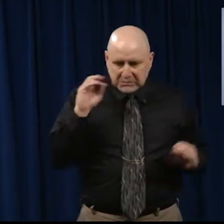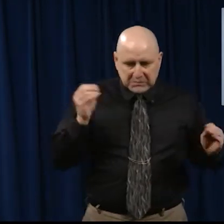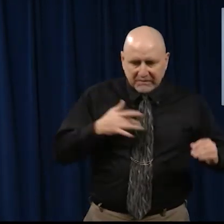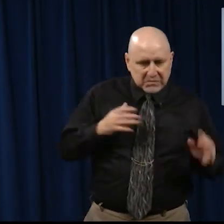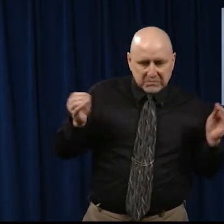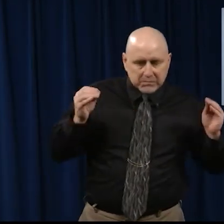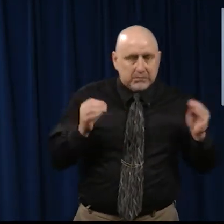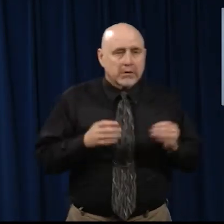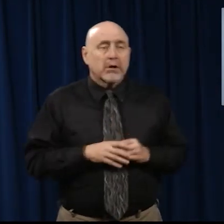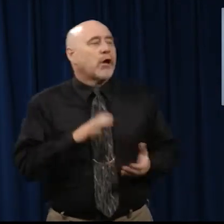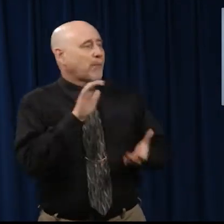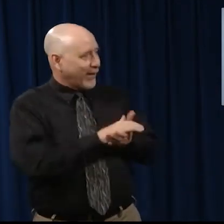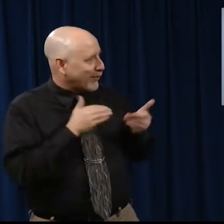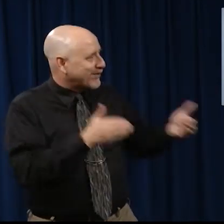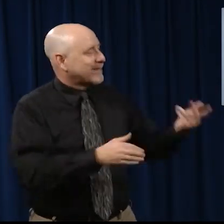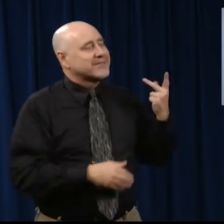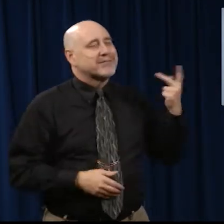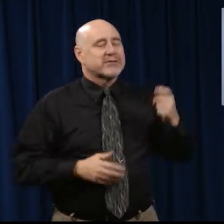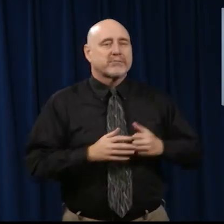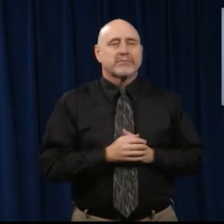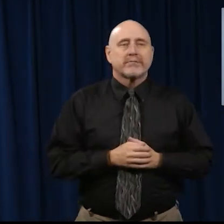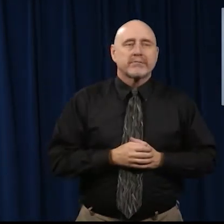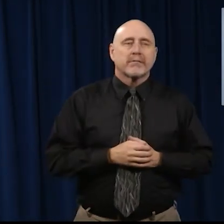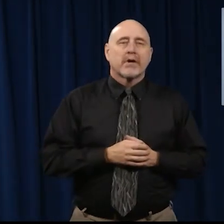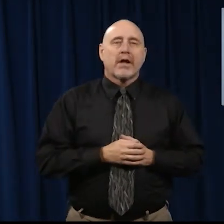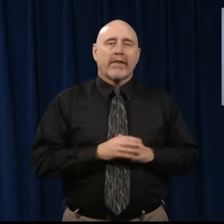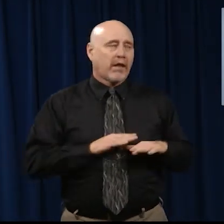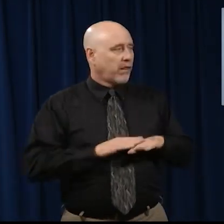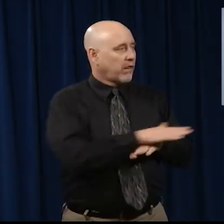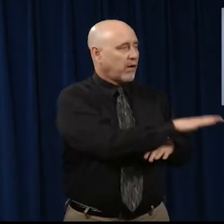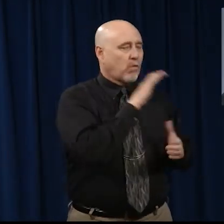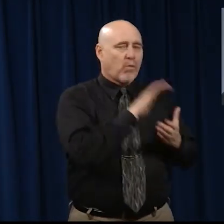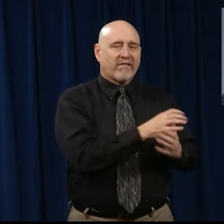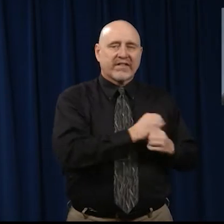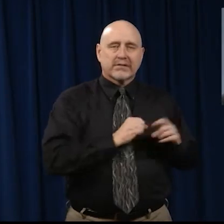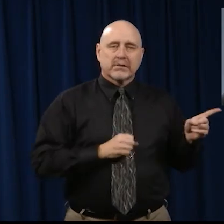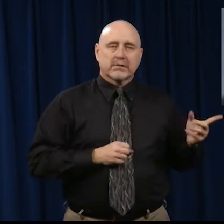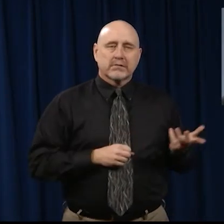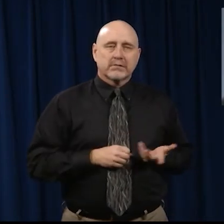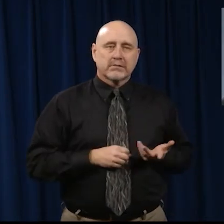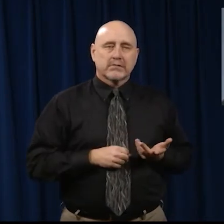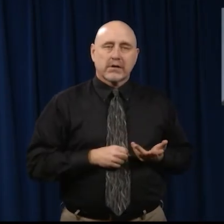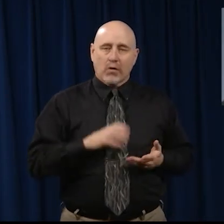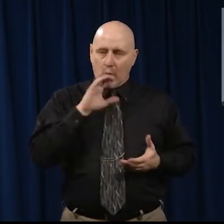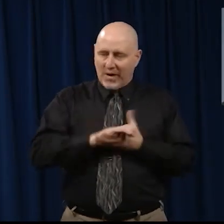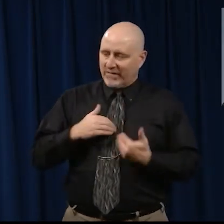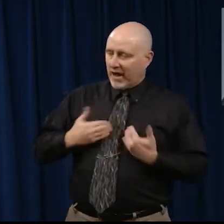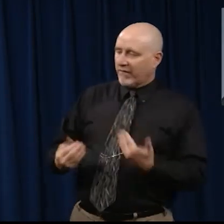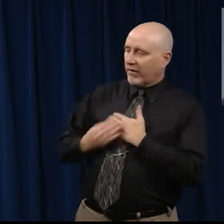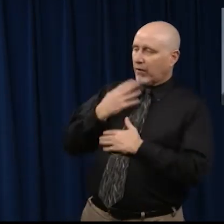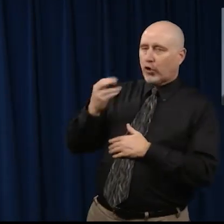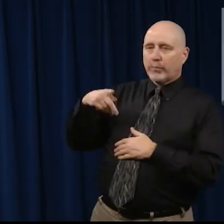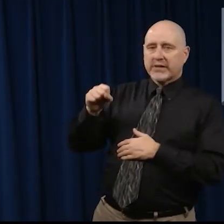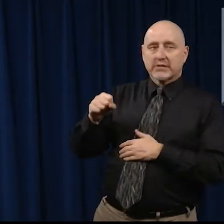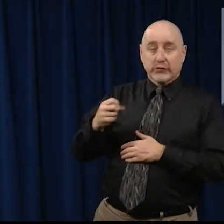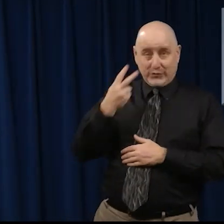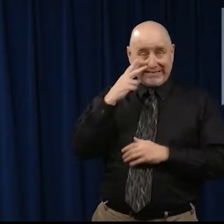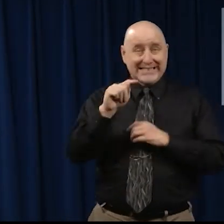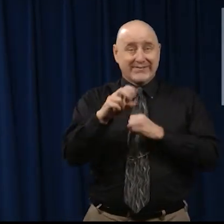it. And you get married. And you give it to your wife. And now she has it. Maybe you've seen